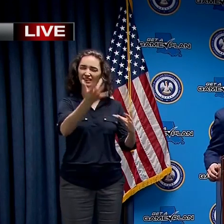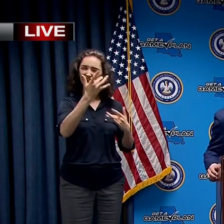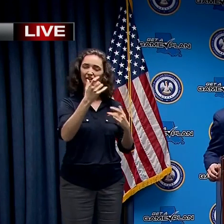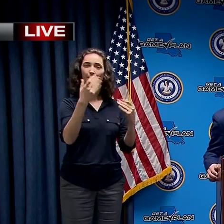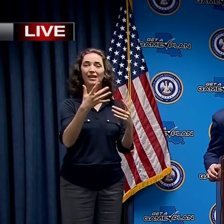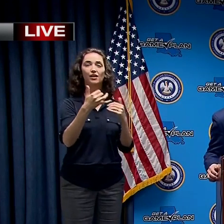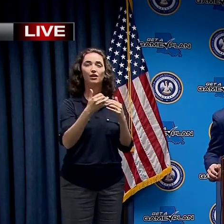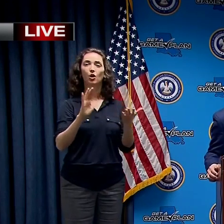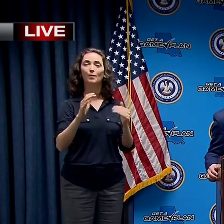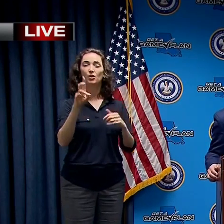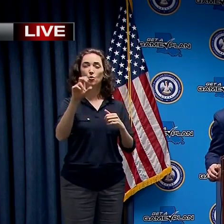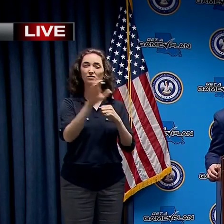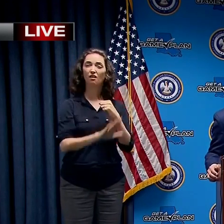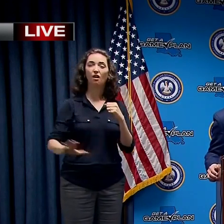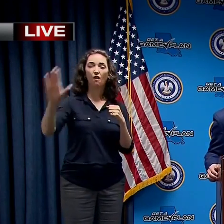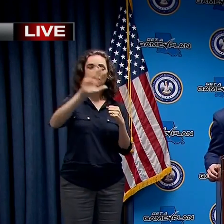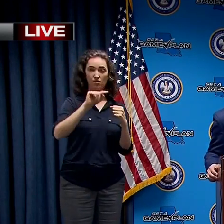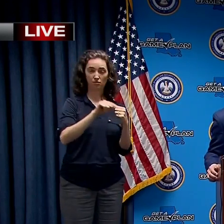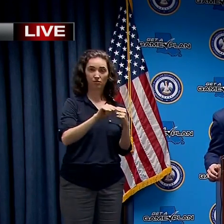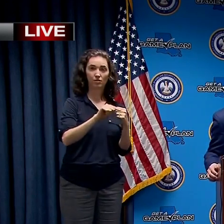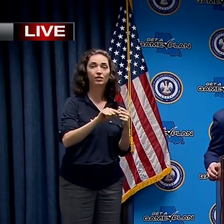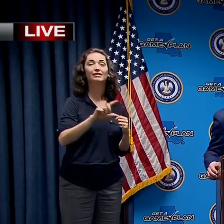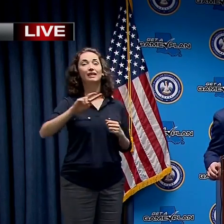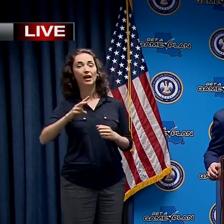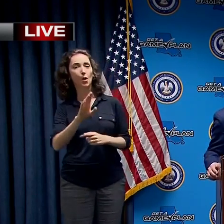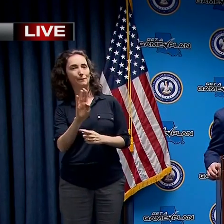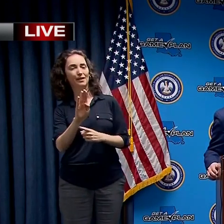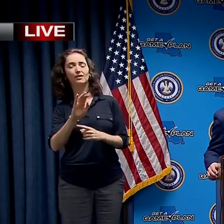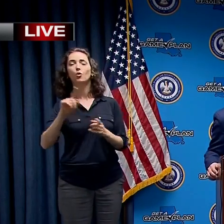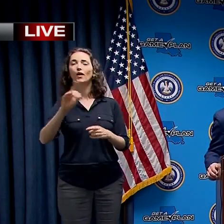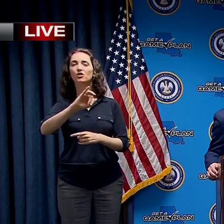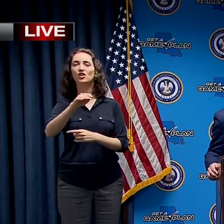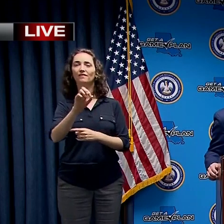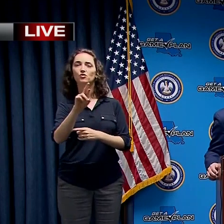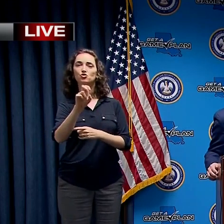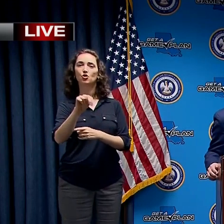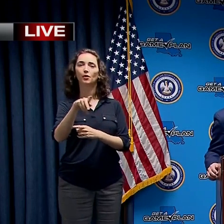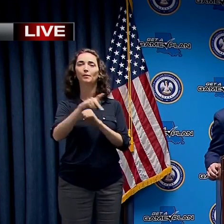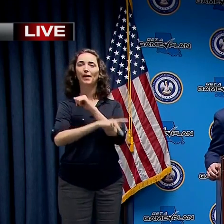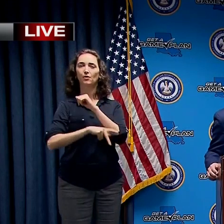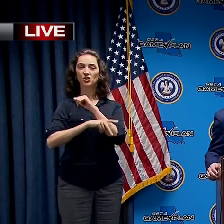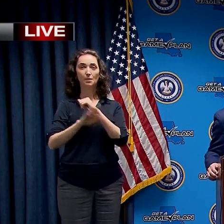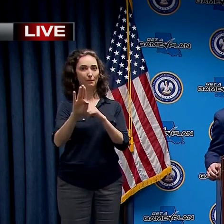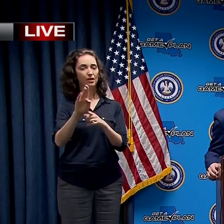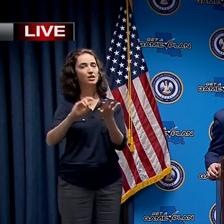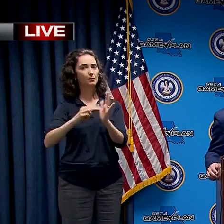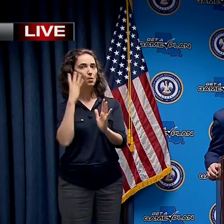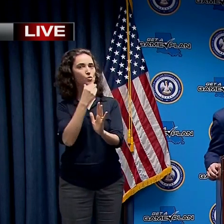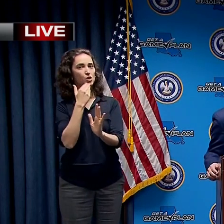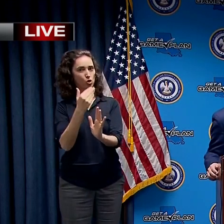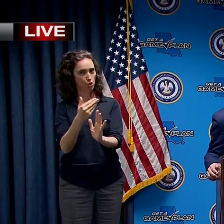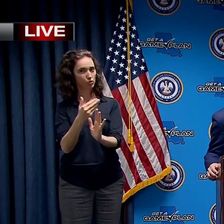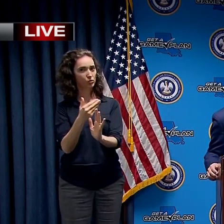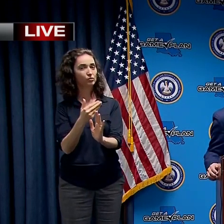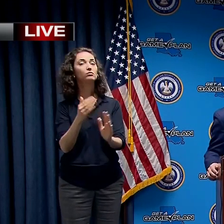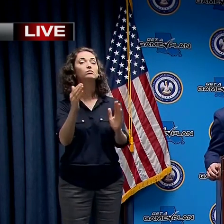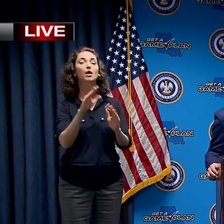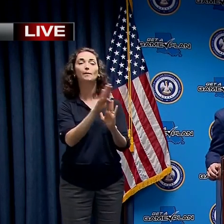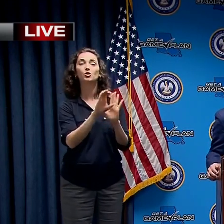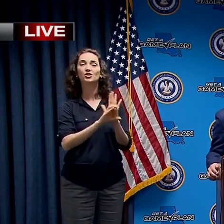you see that Jefferson Parish gets a B, so they're doing relatively well, and Bossier also. But you see there's